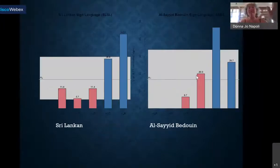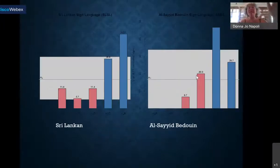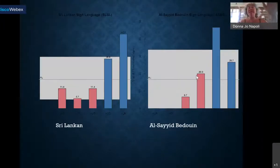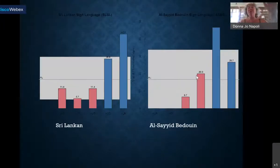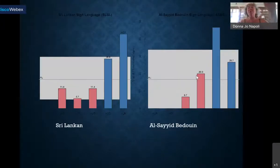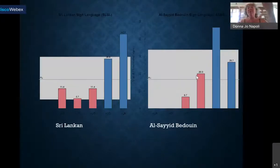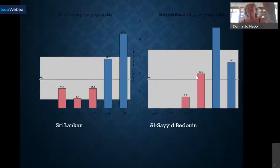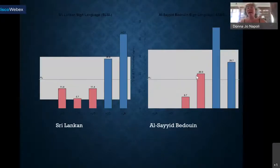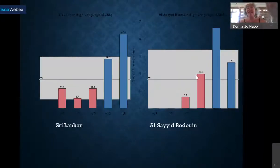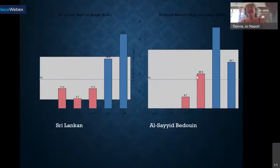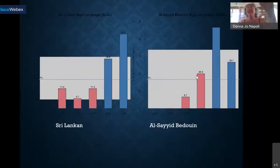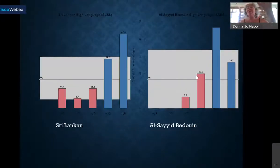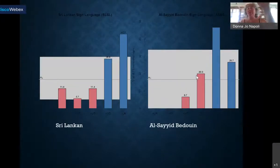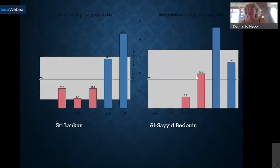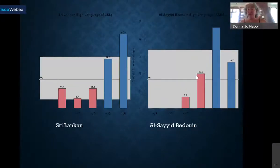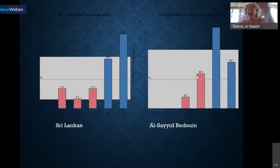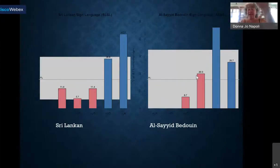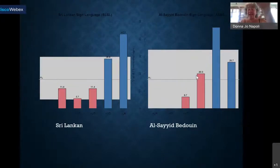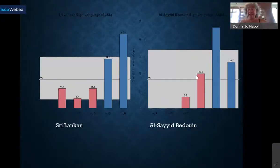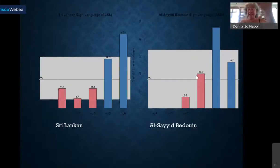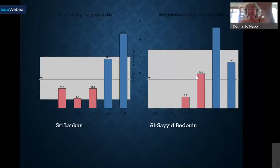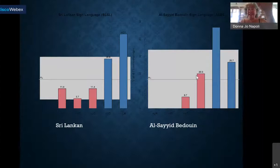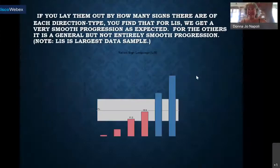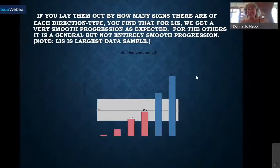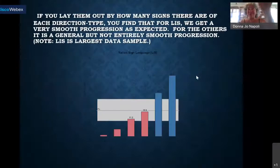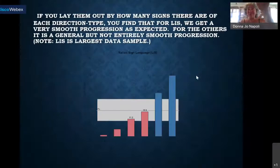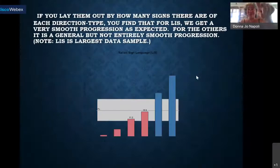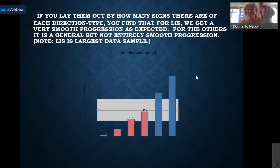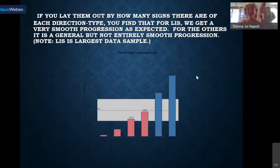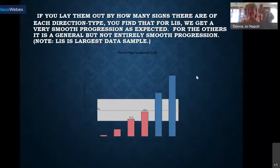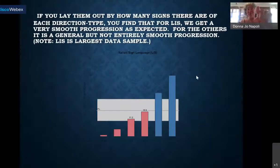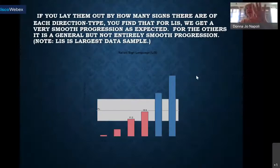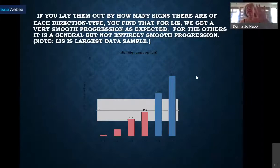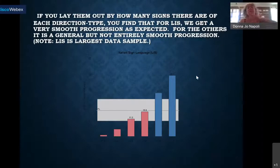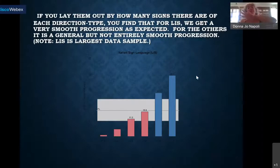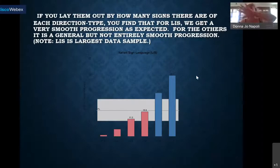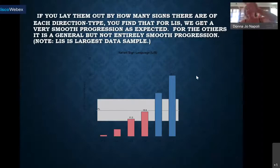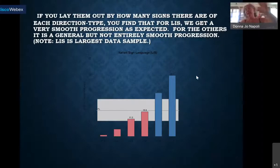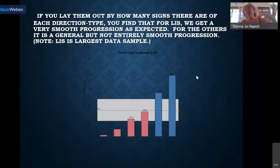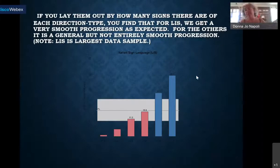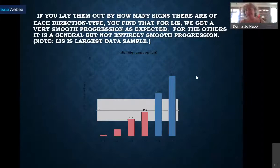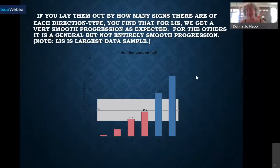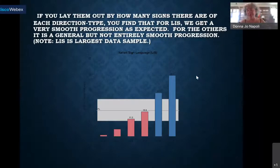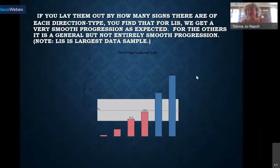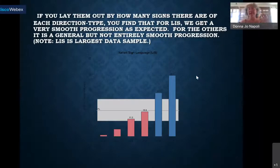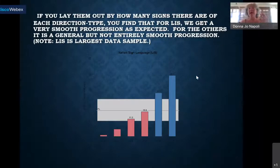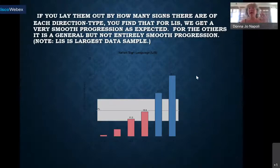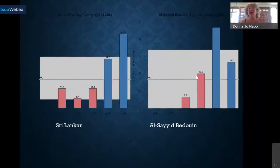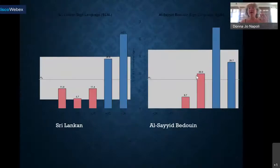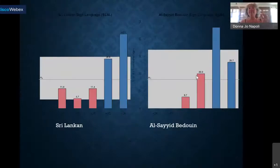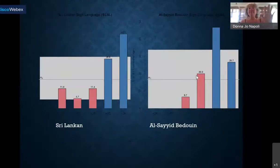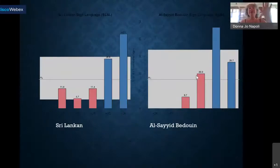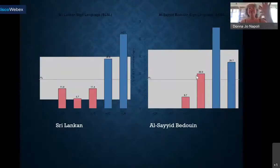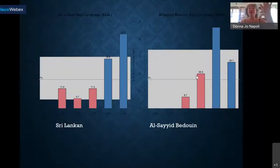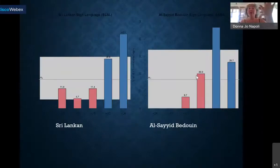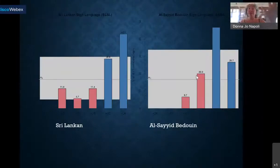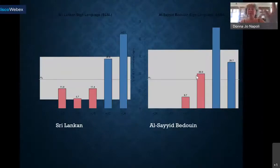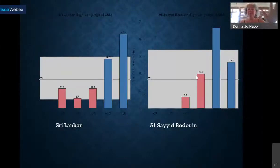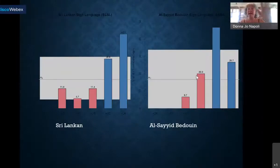And we find for Italian Sign Language, which I showed you first, it worked out just beautifully. For Sri